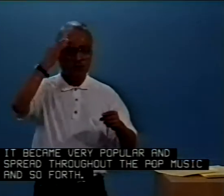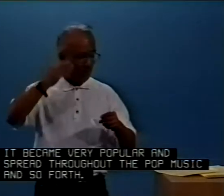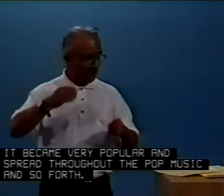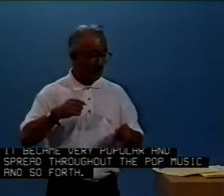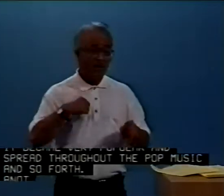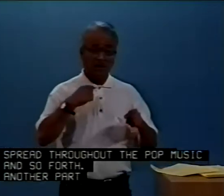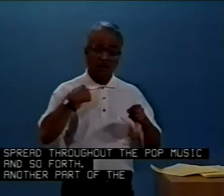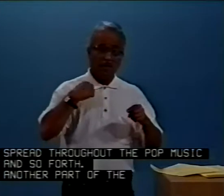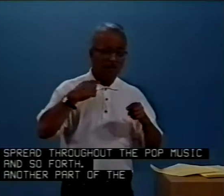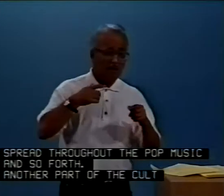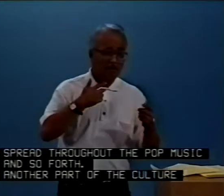it's very well known.